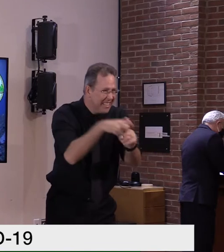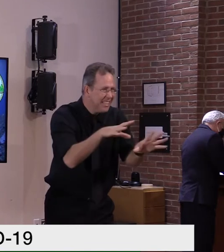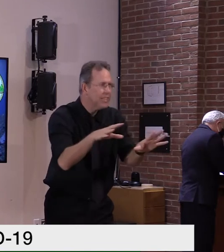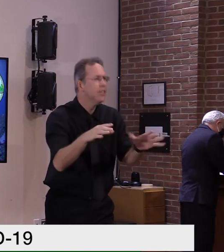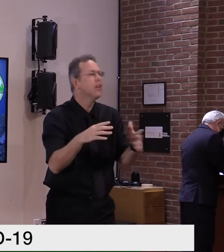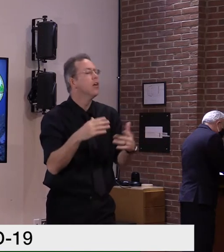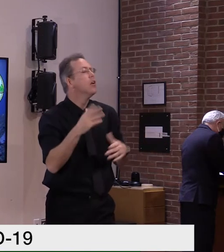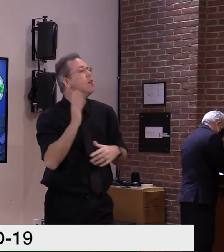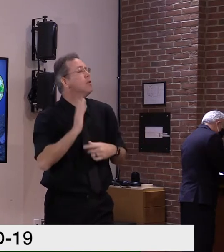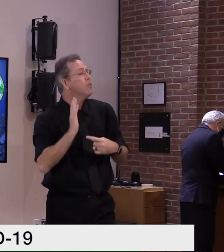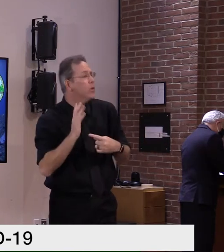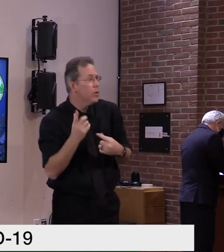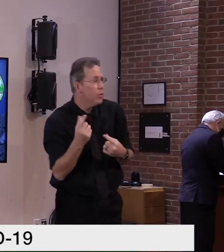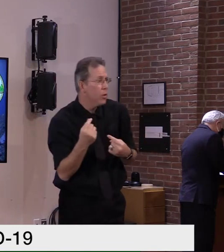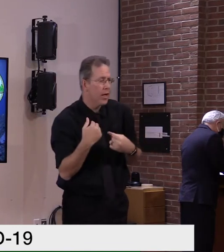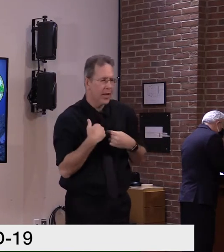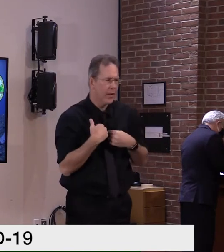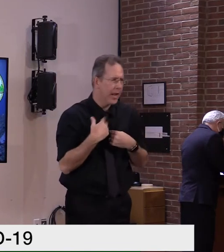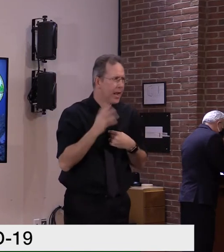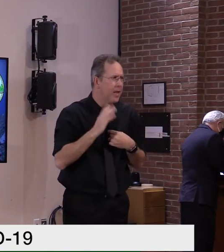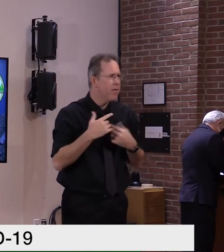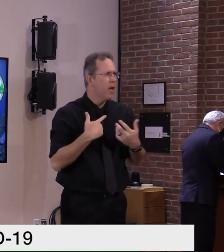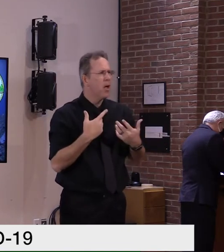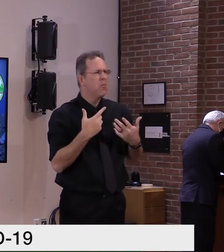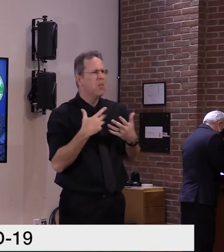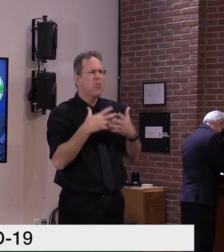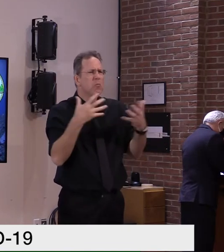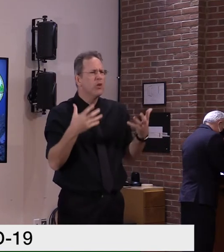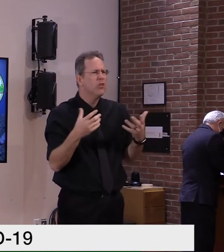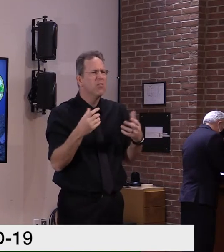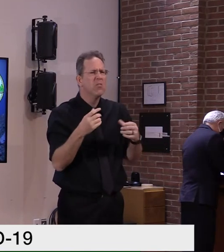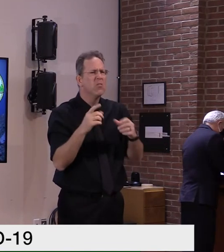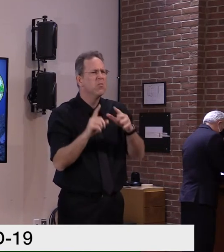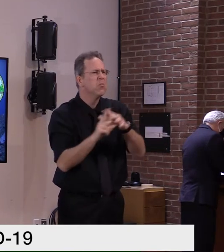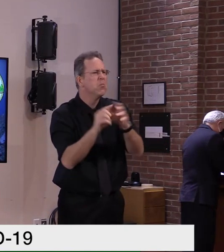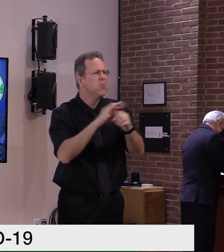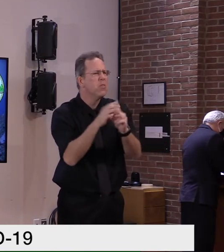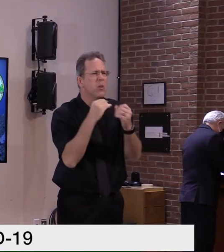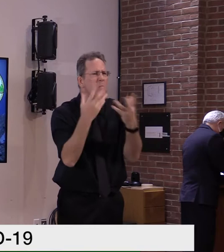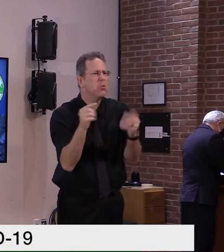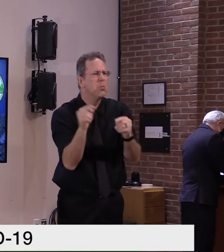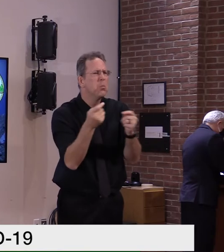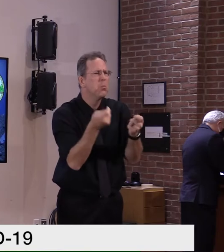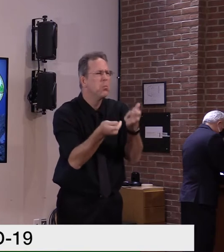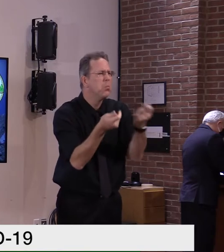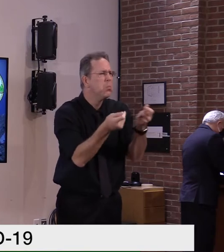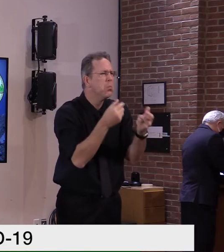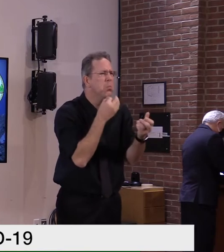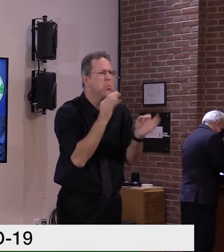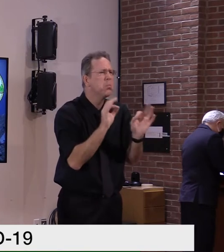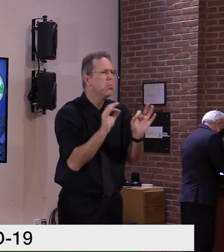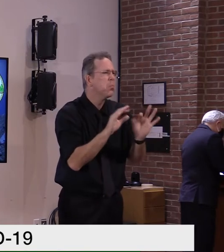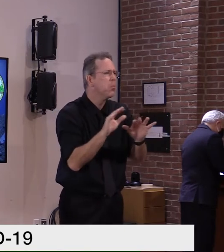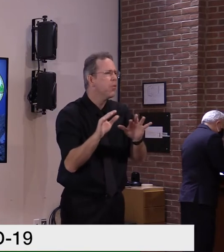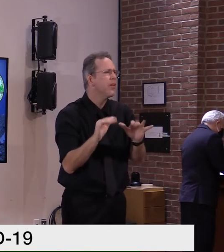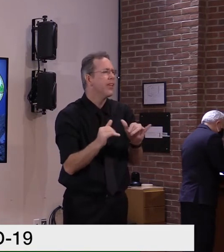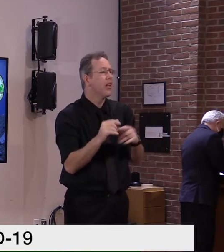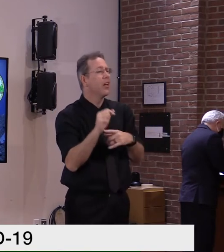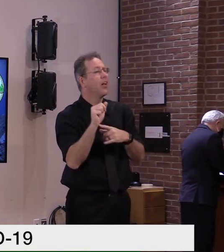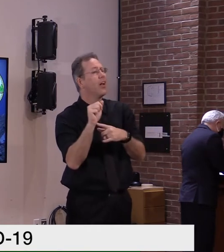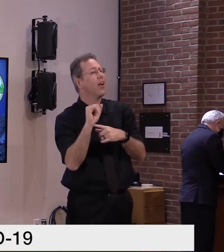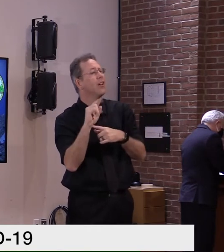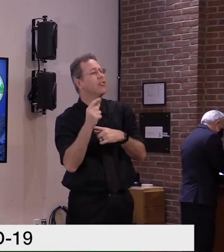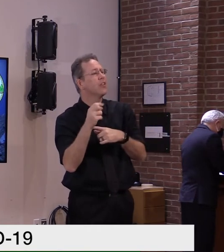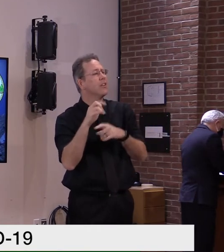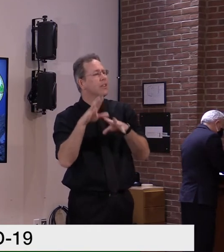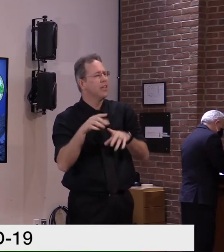of positive cases, the positivity rate wasn't immense here in Vermont, that it wasn't as accurate. Now, unfortunately, our cases